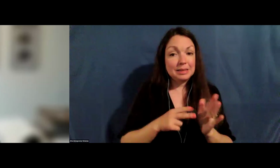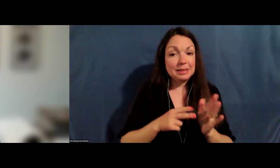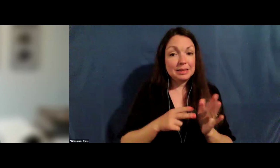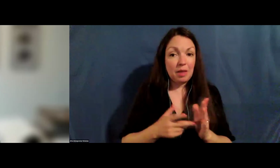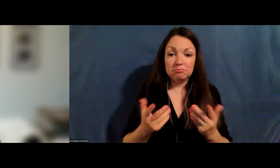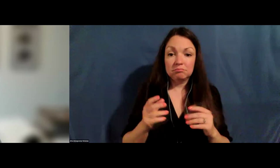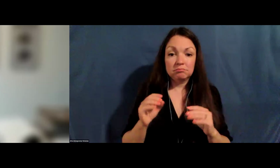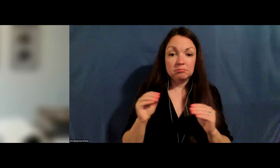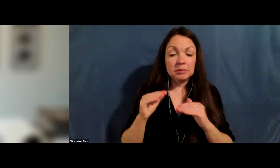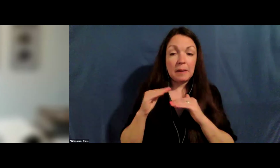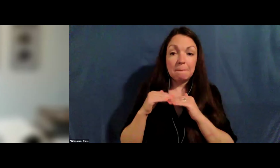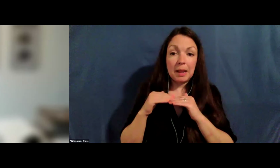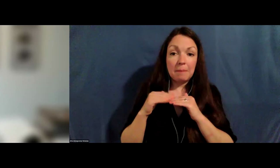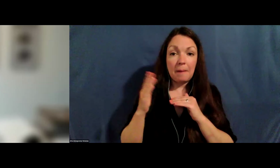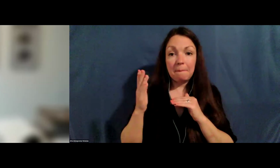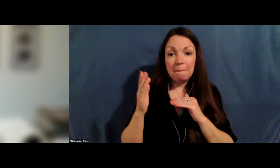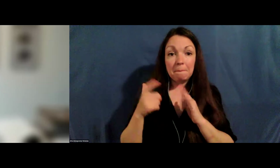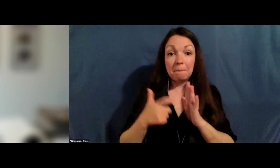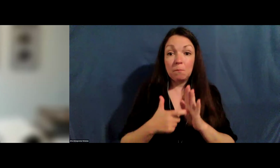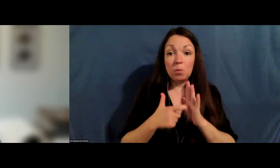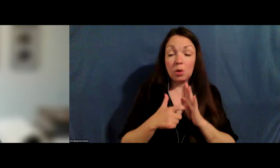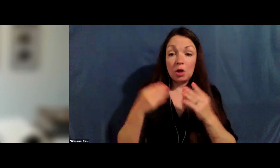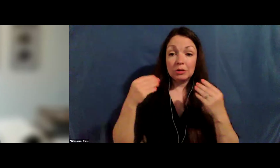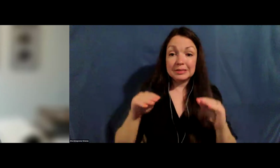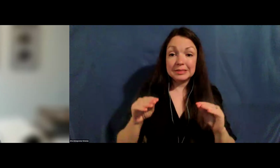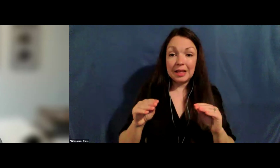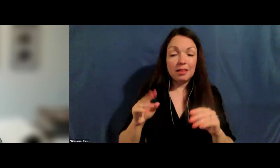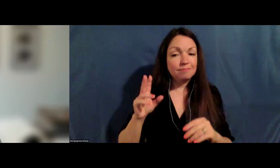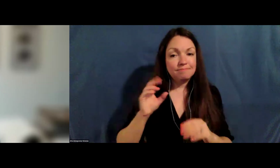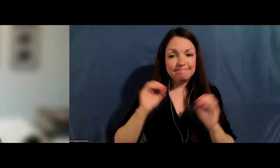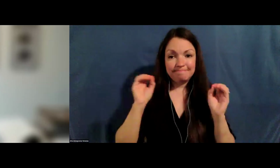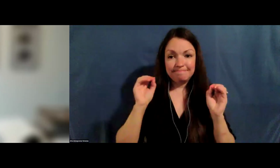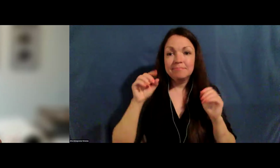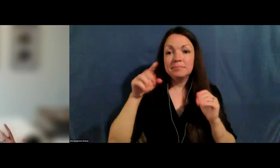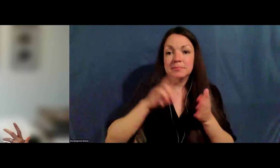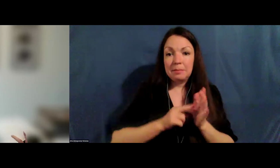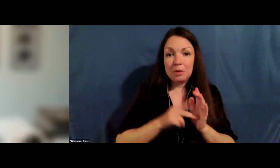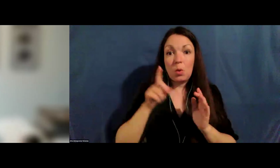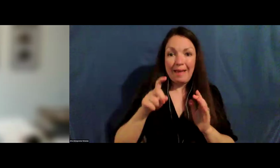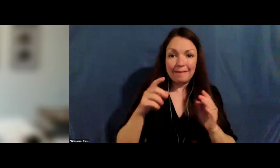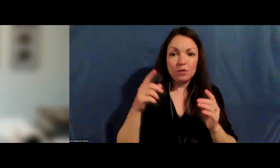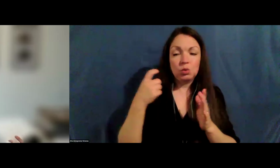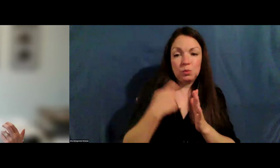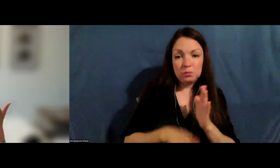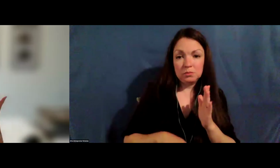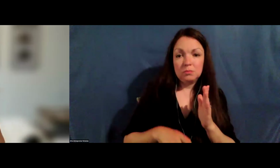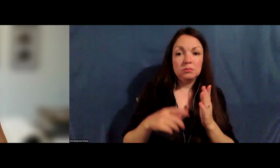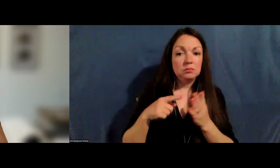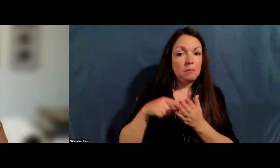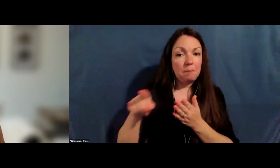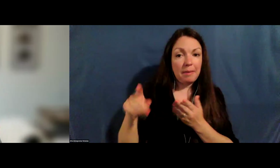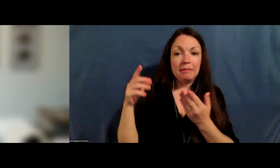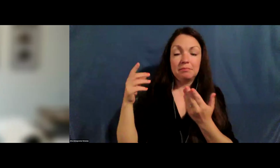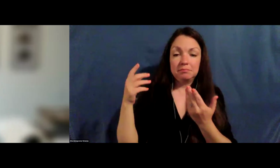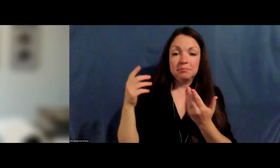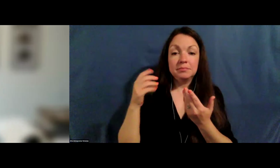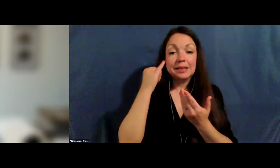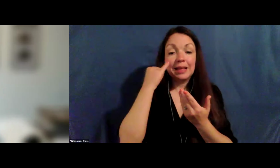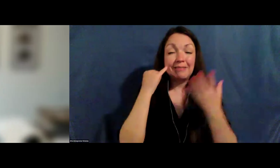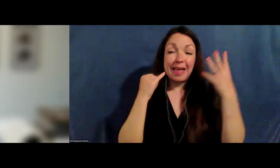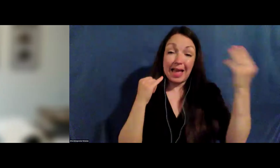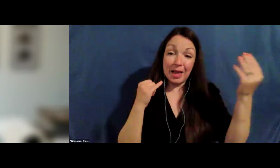triggers the obligation to collect and remit sales tax. If you were operating outside of the state of Illinois, you might be subject